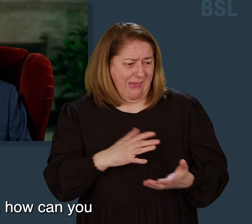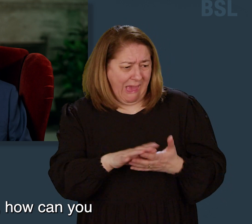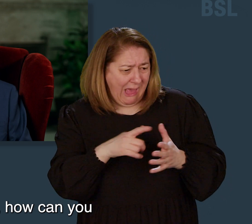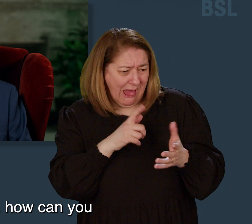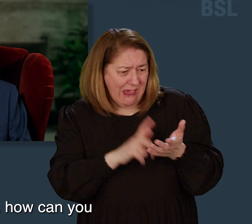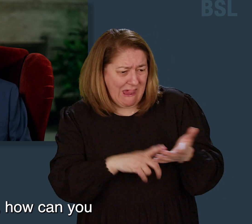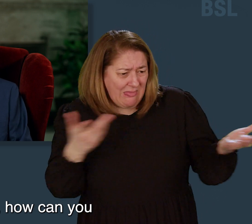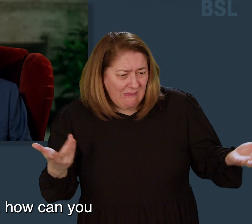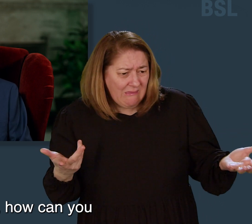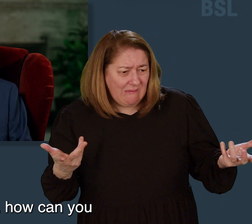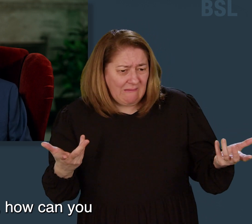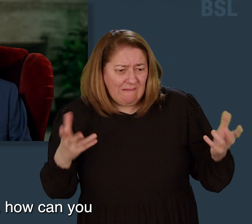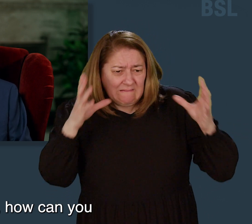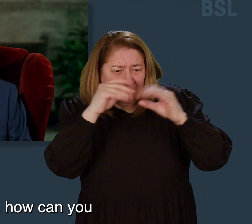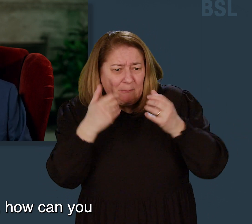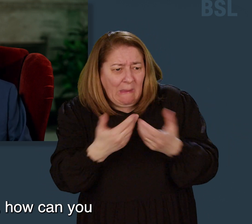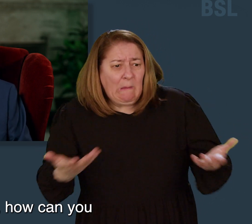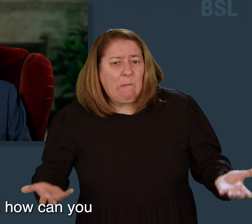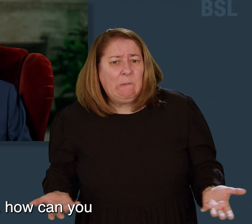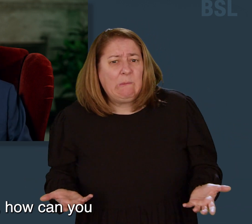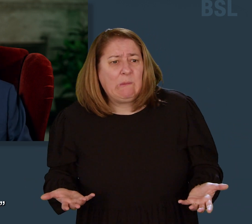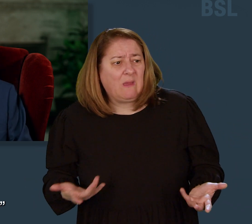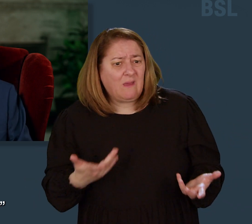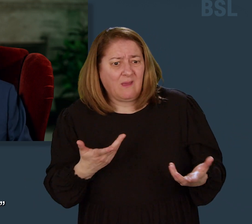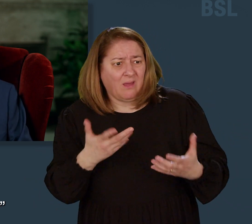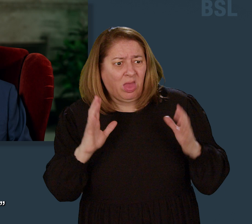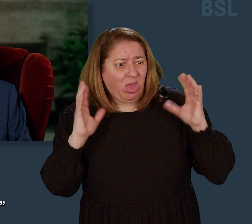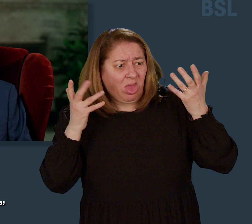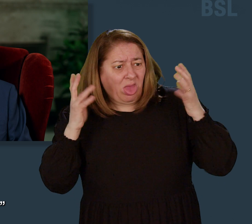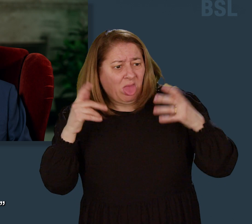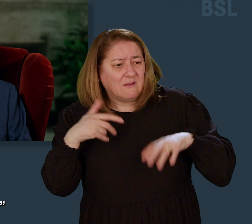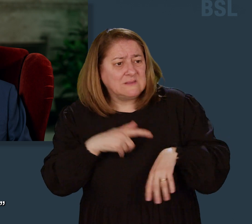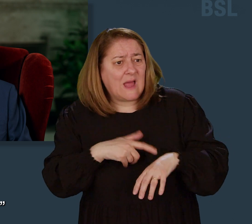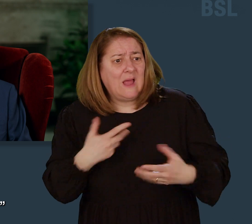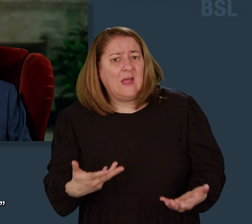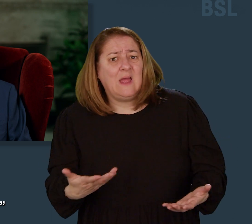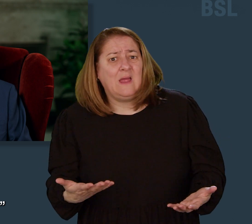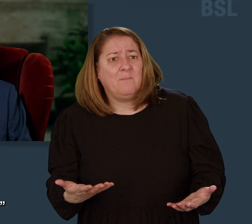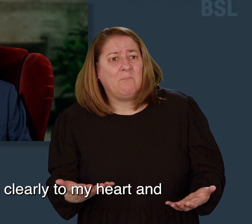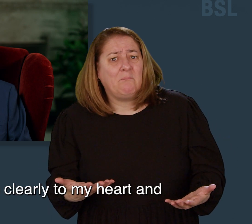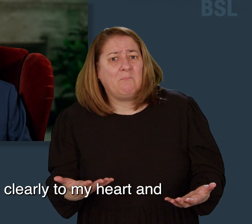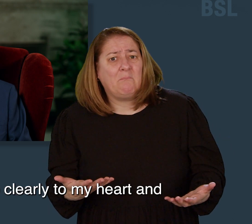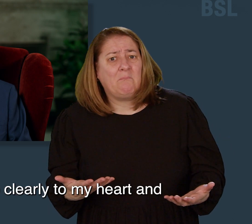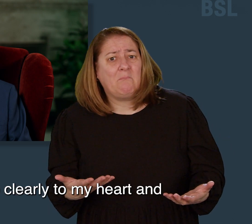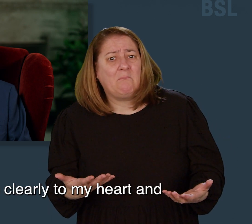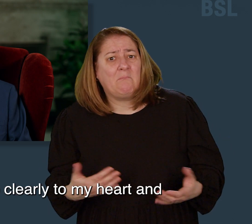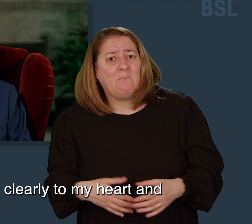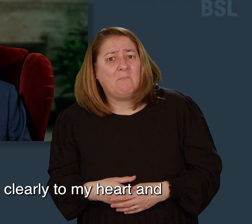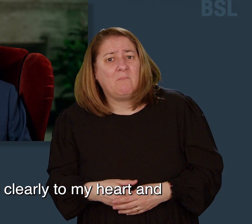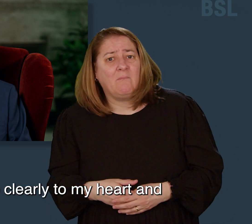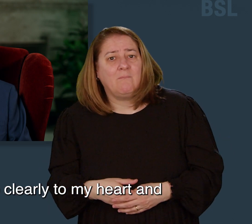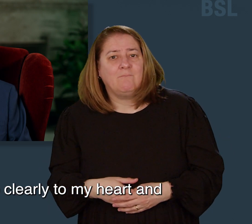said, "Hal, how can you sleep at a time like this?"